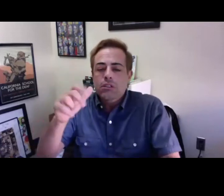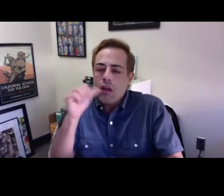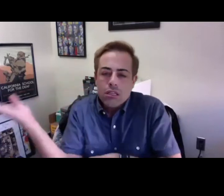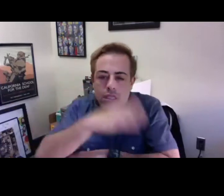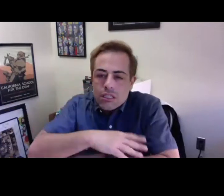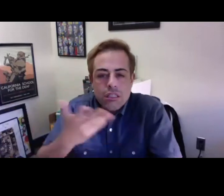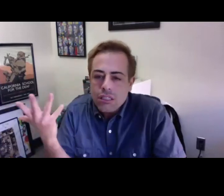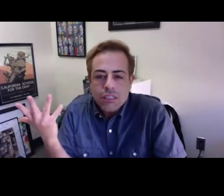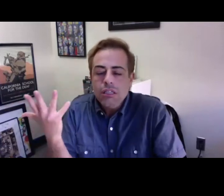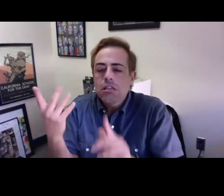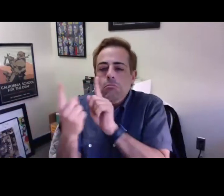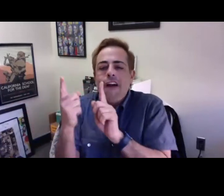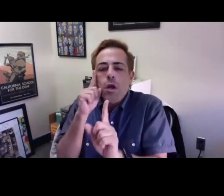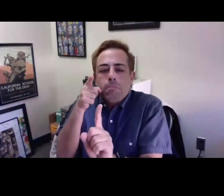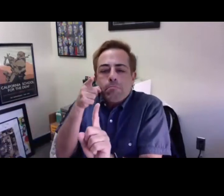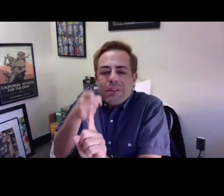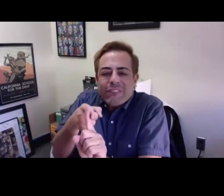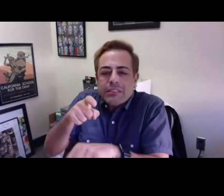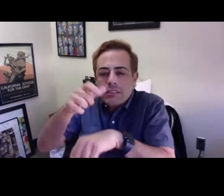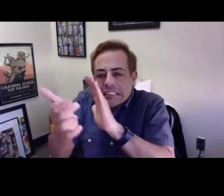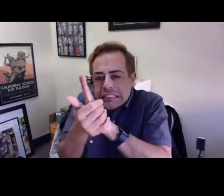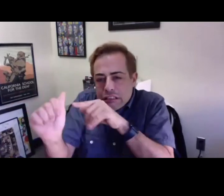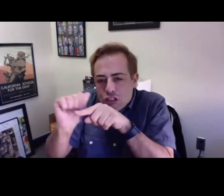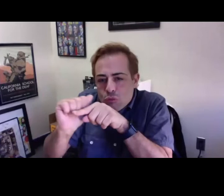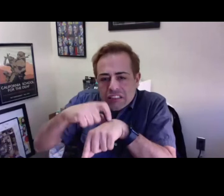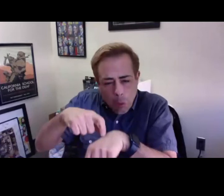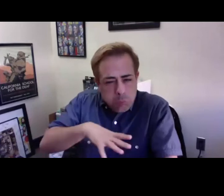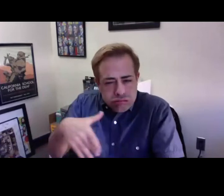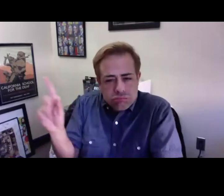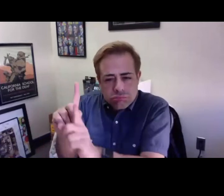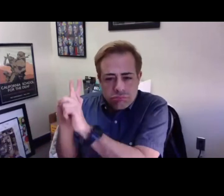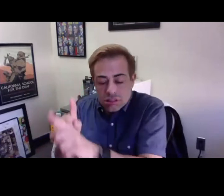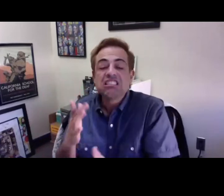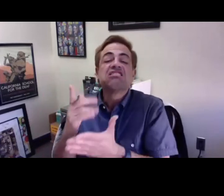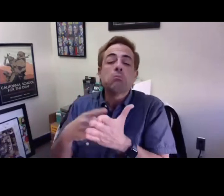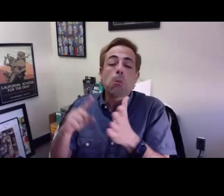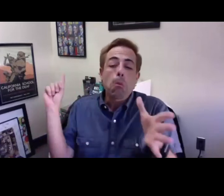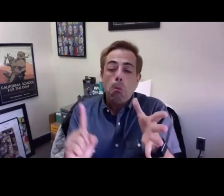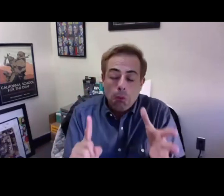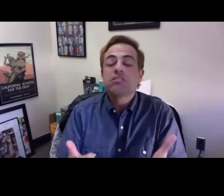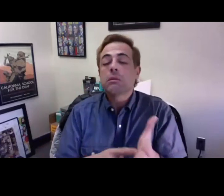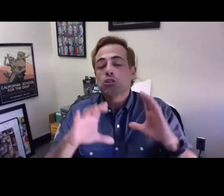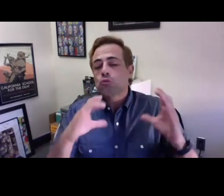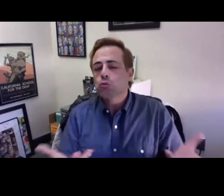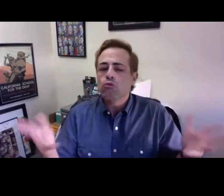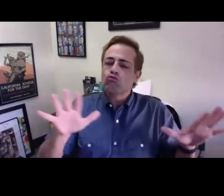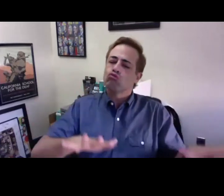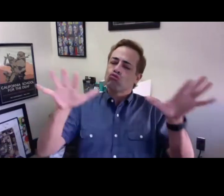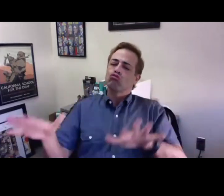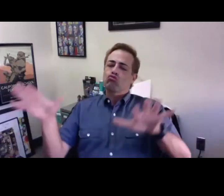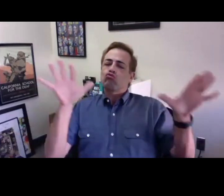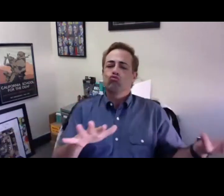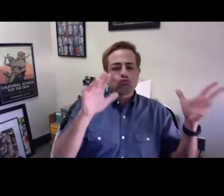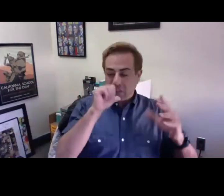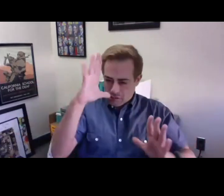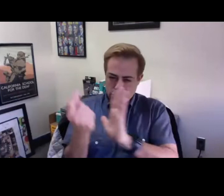And we do have pull-out time for speech therapy.